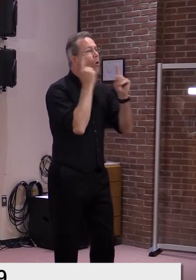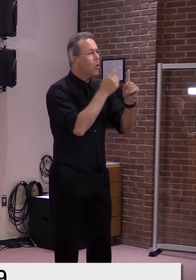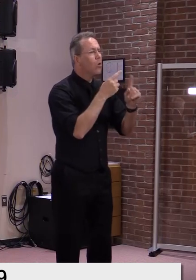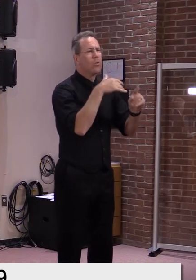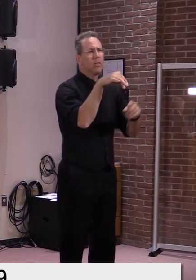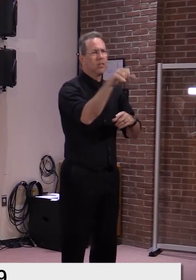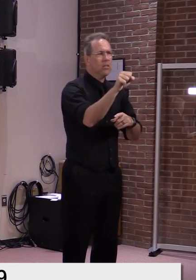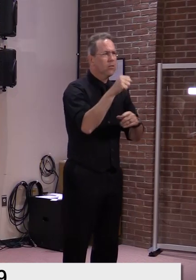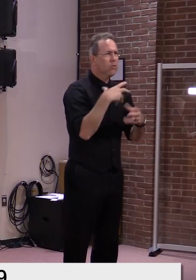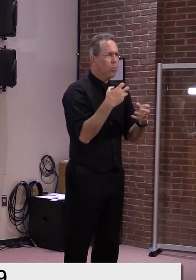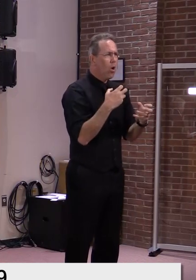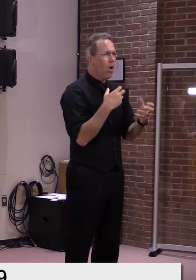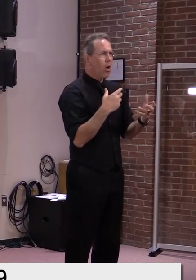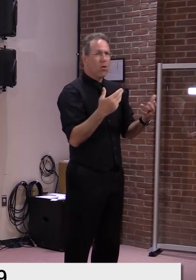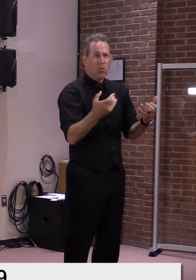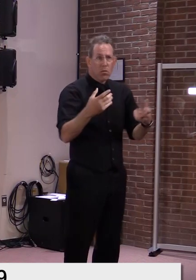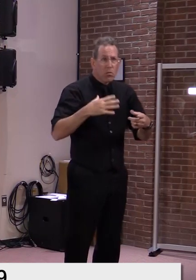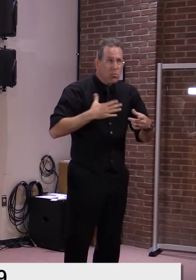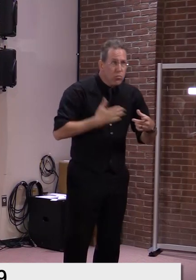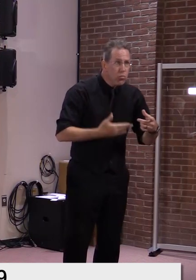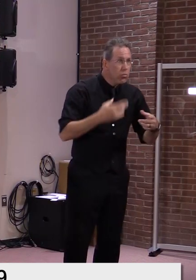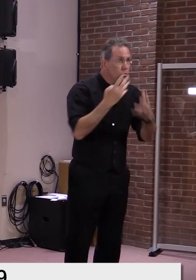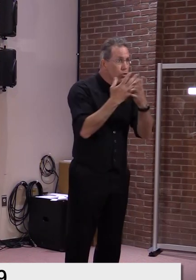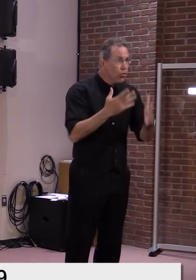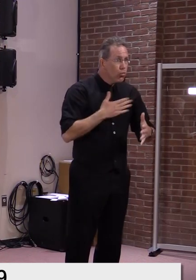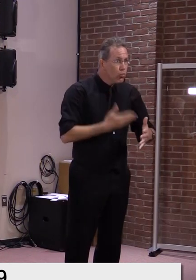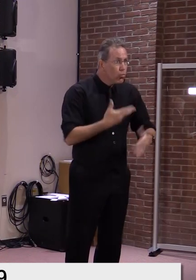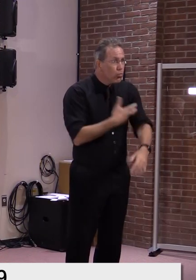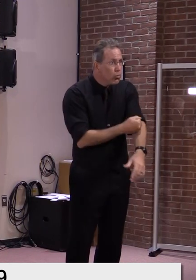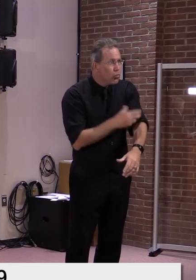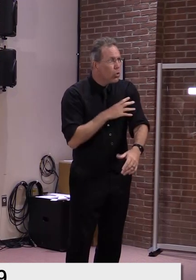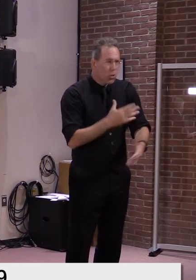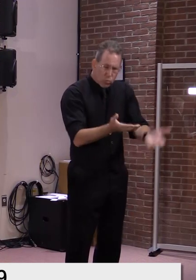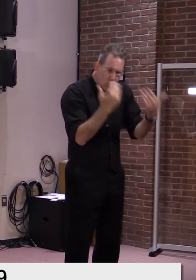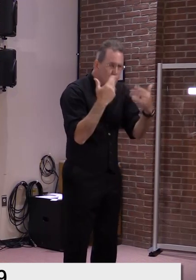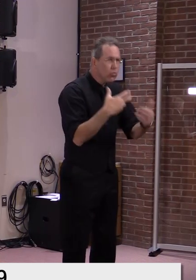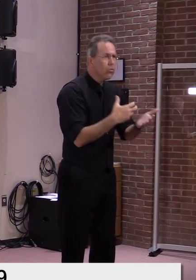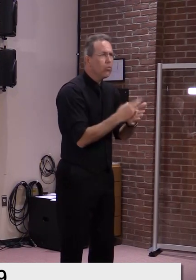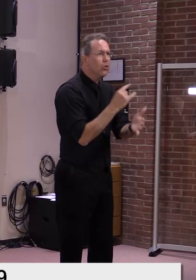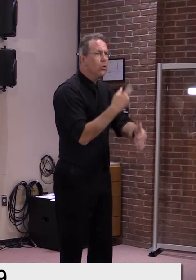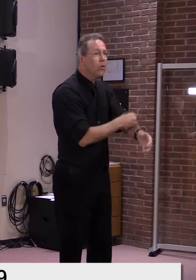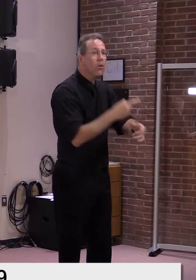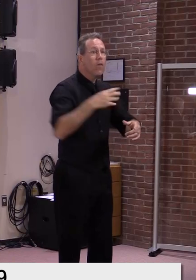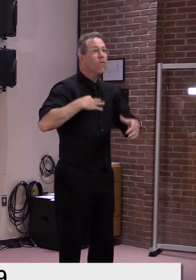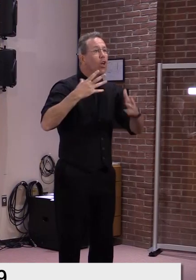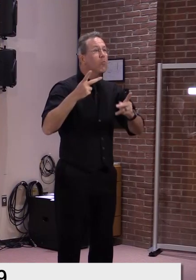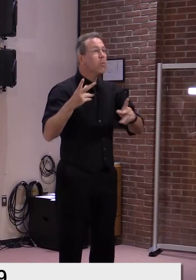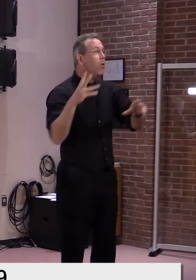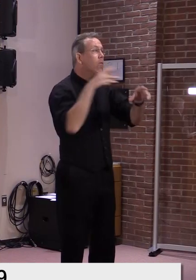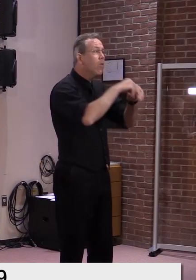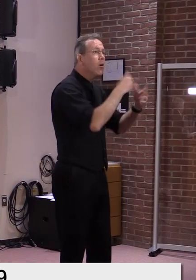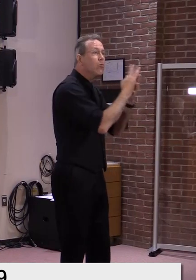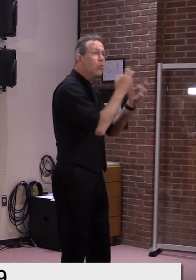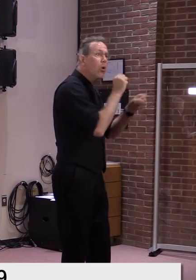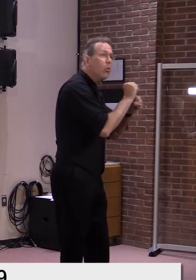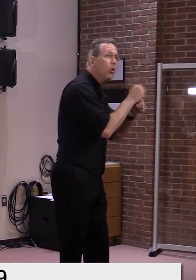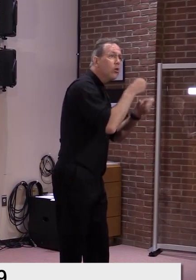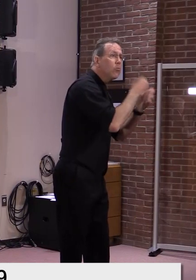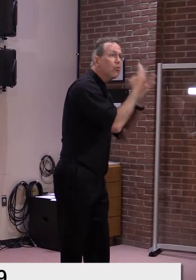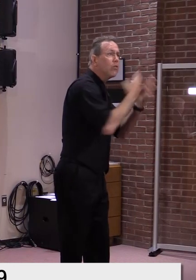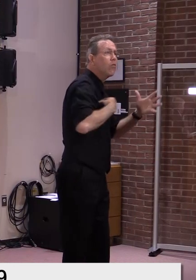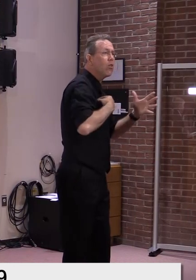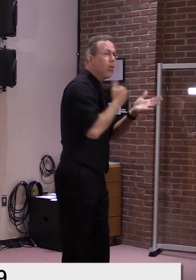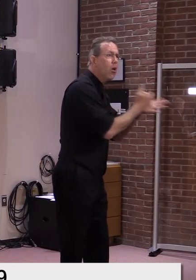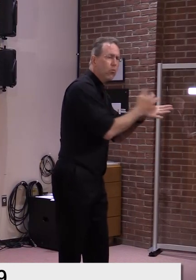volunteers, and other activities as we move forward. We are the first time we don't have